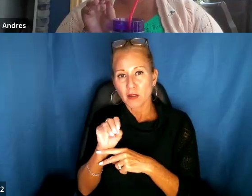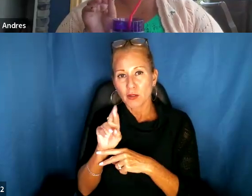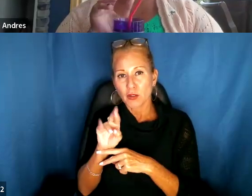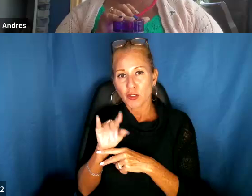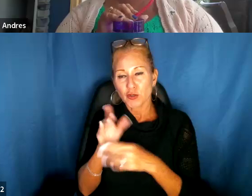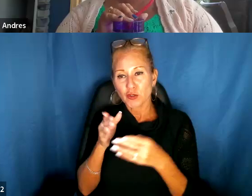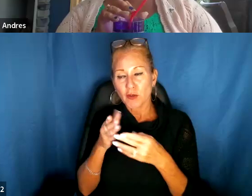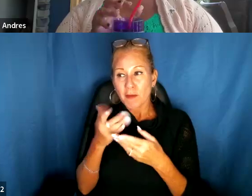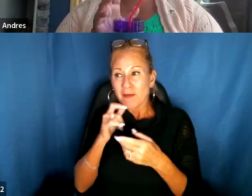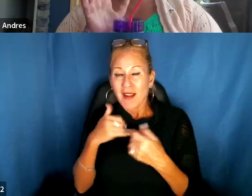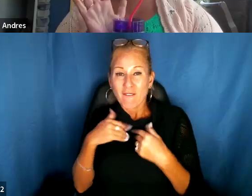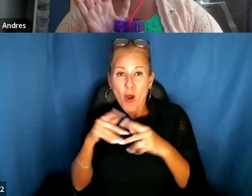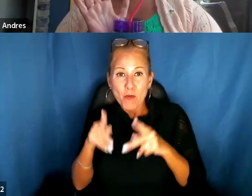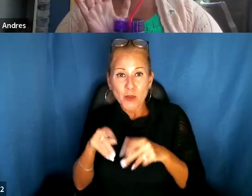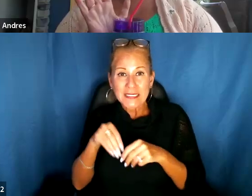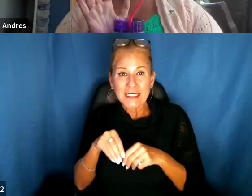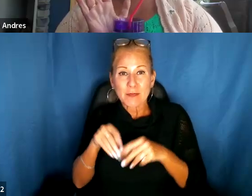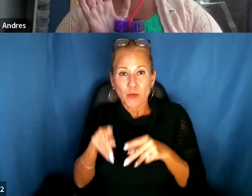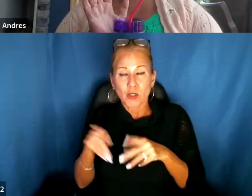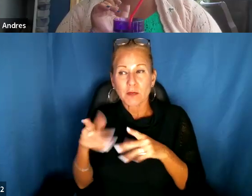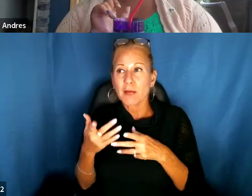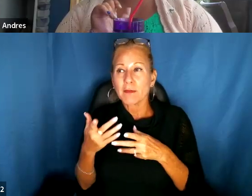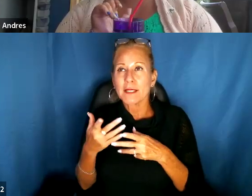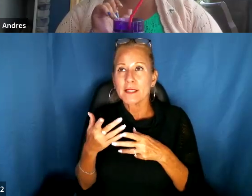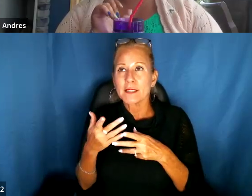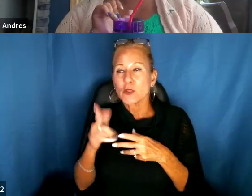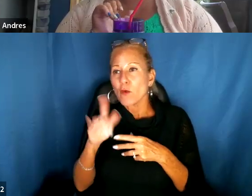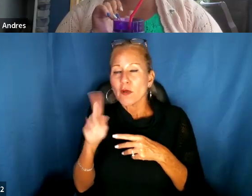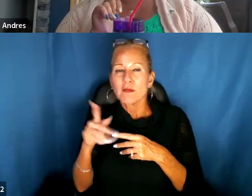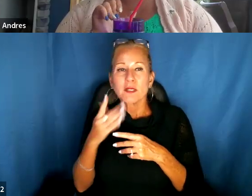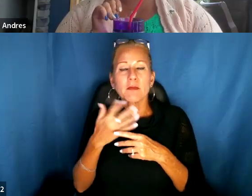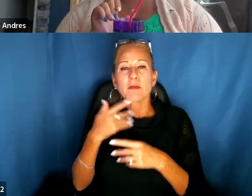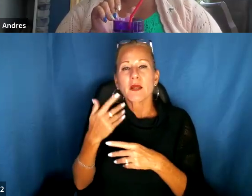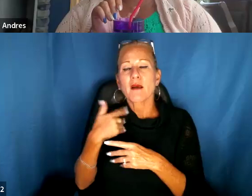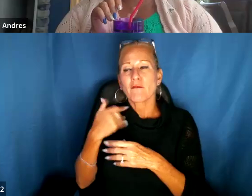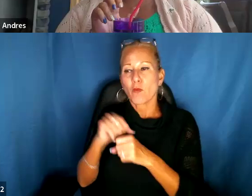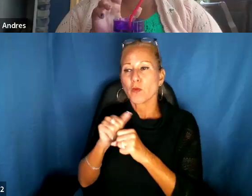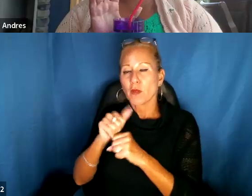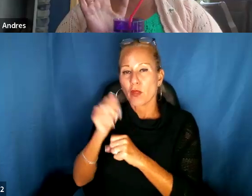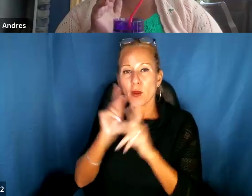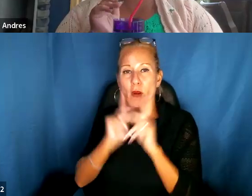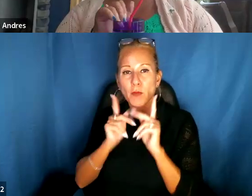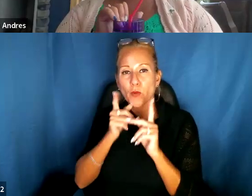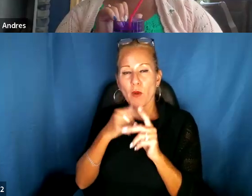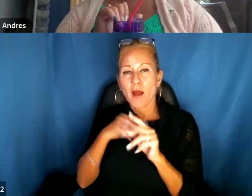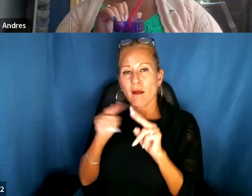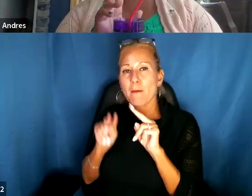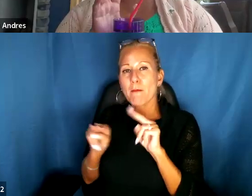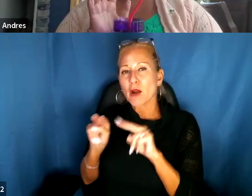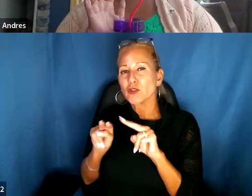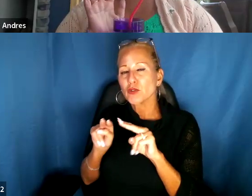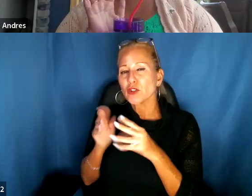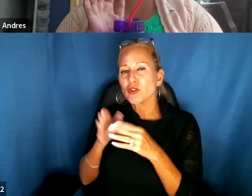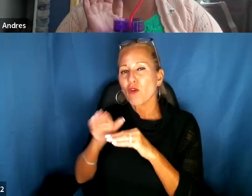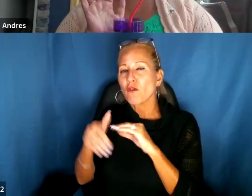human there 24/7 or however many hours you need it, you know, I've worked with participants who had a monitoring service overnight.